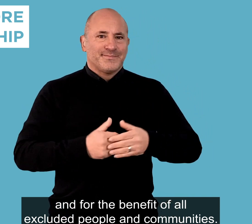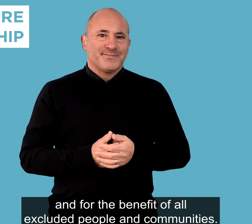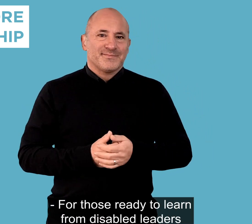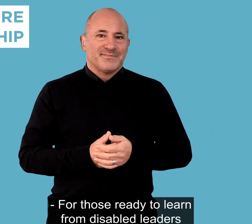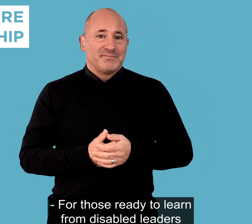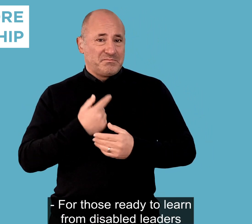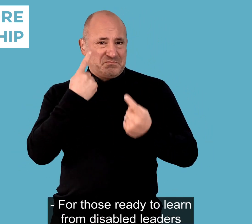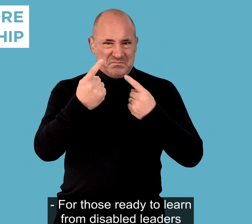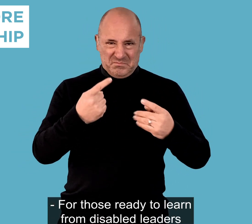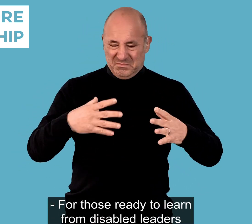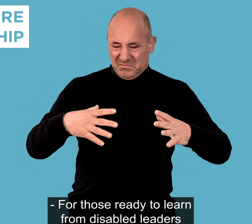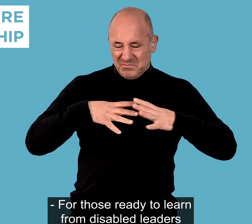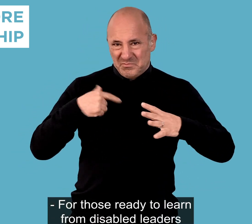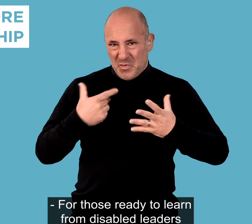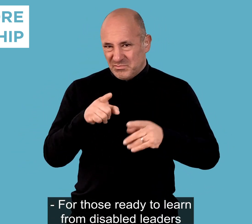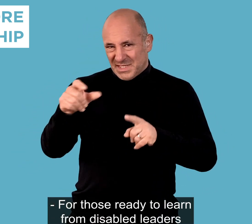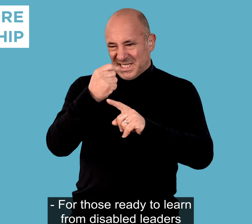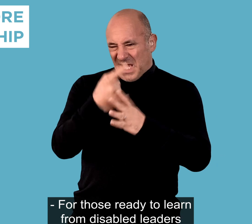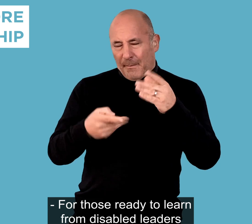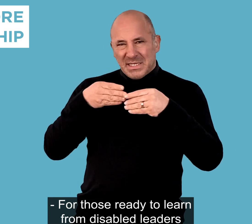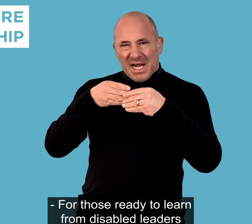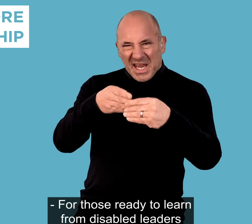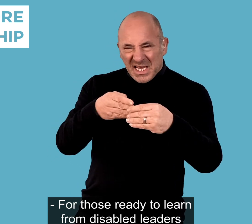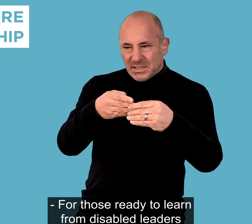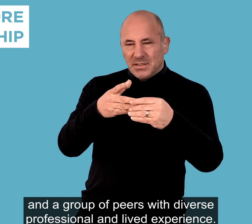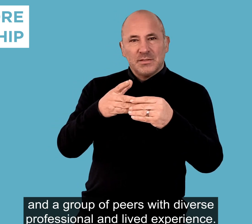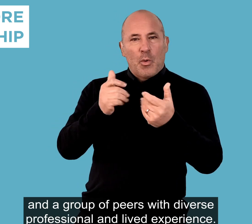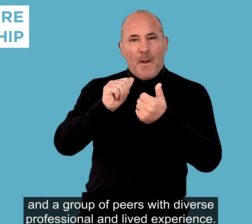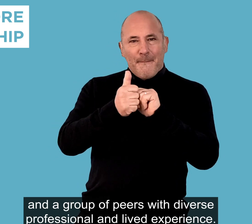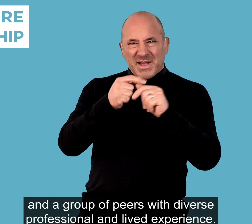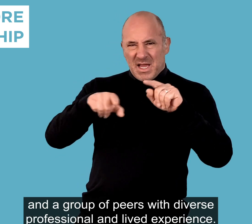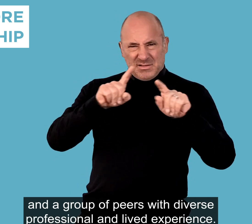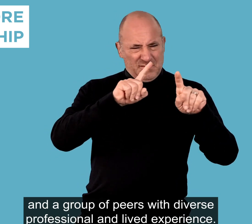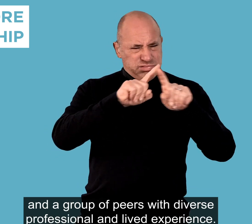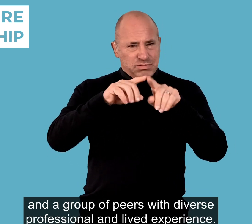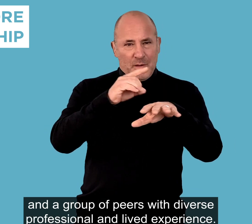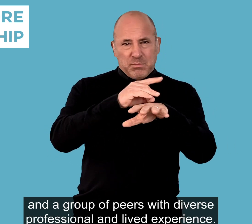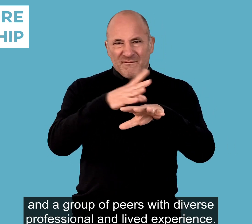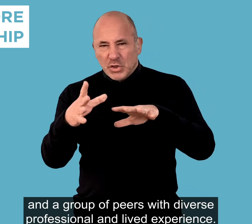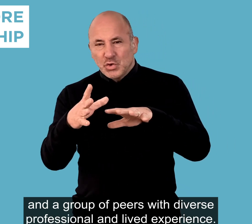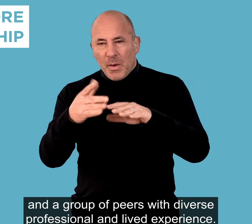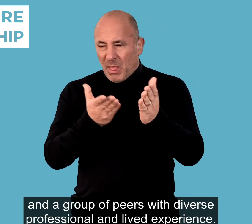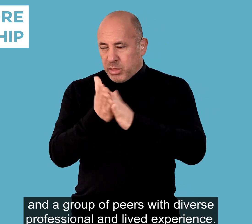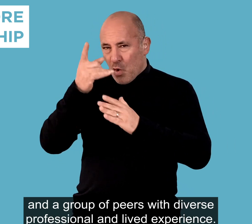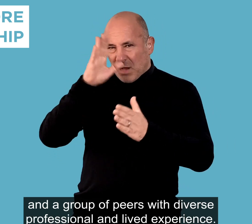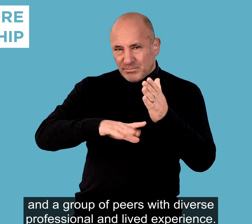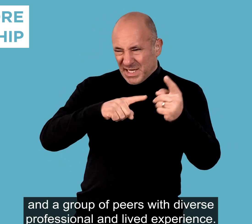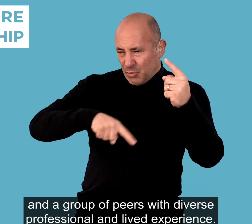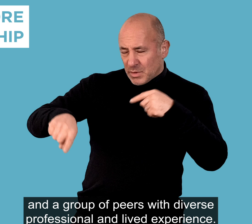For those ready to learn from disabled leaders. And a group of peers with diverse professional and